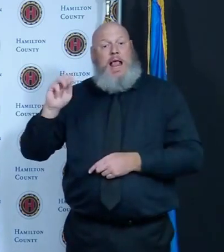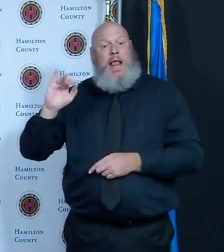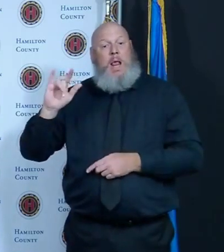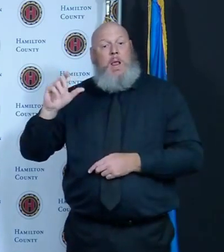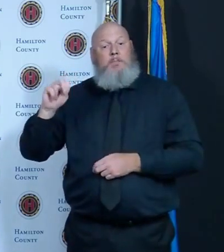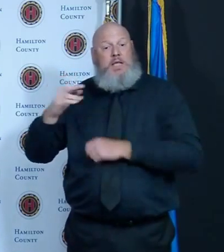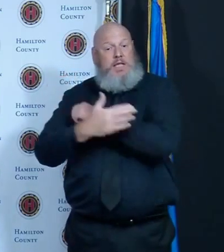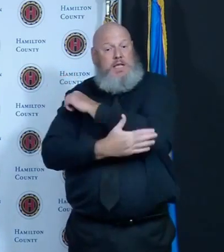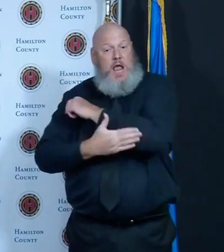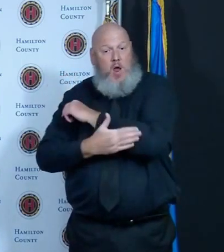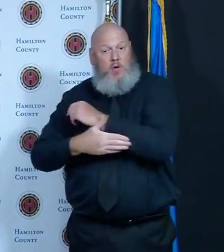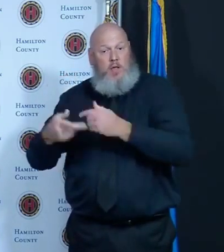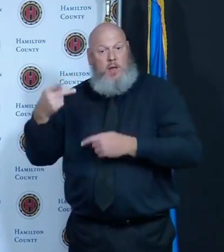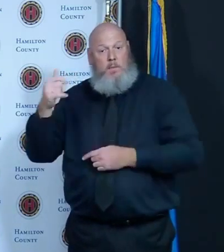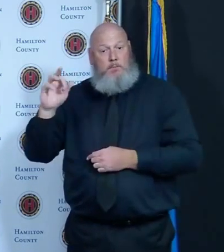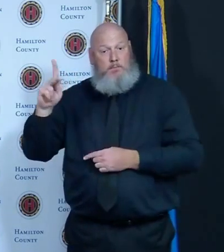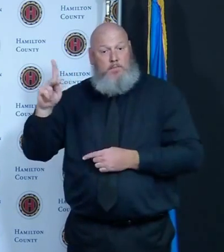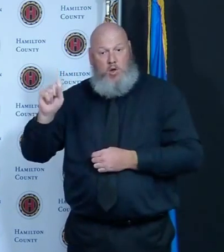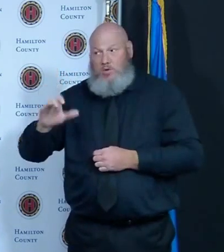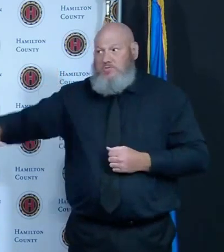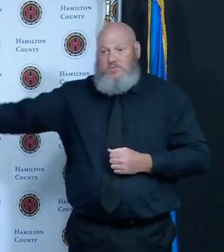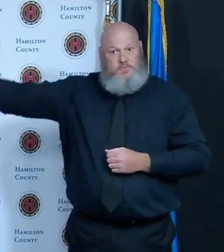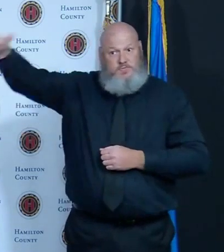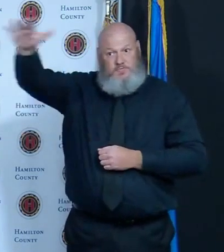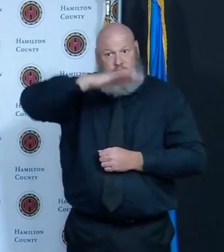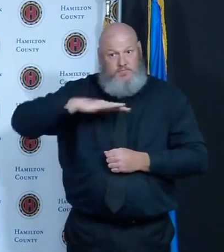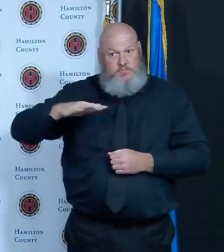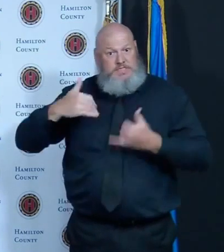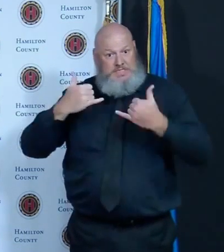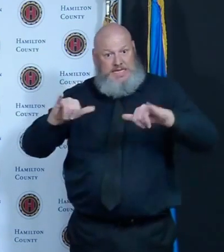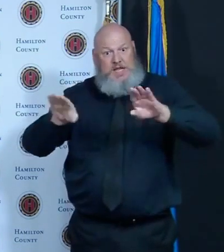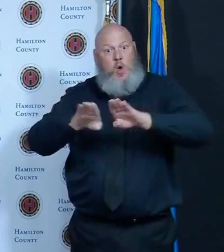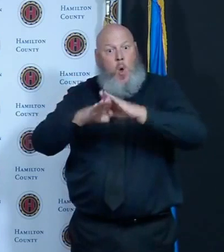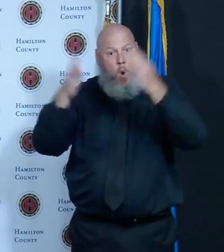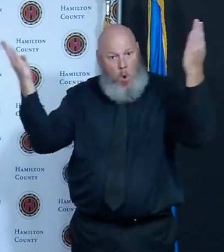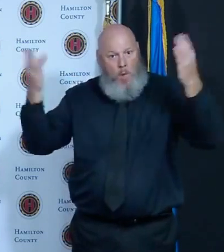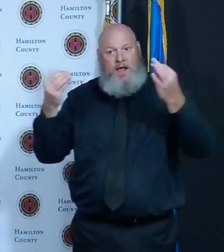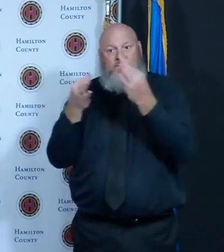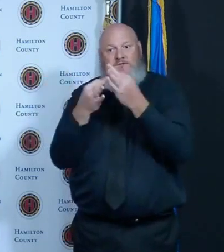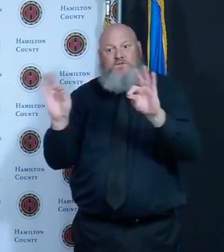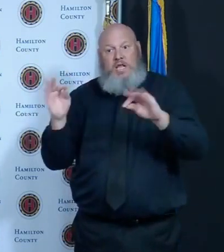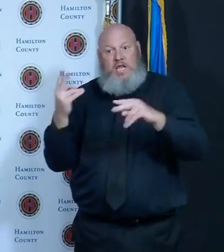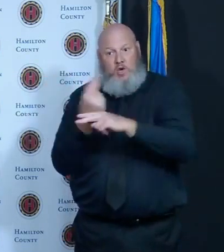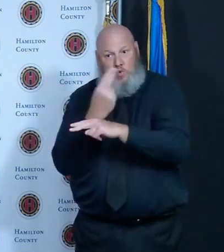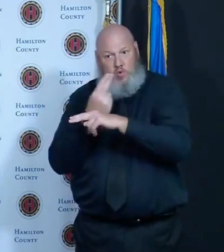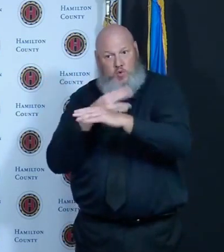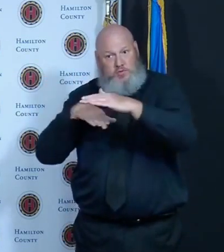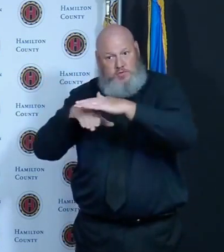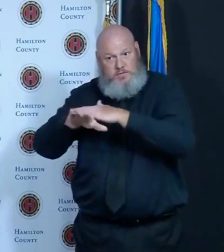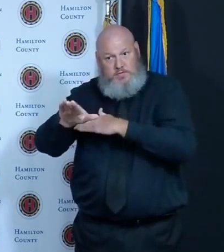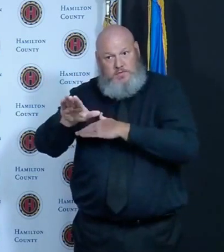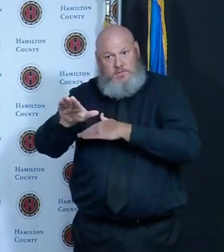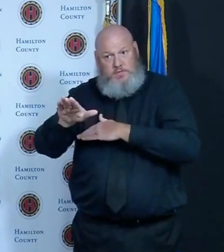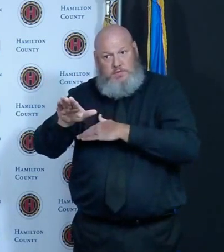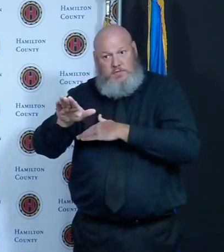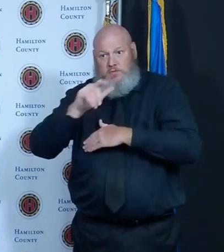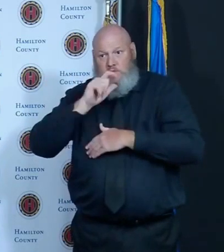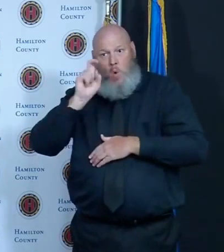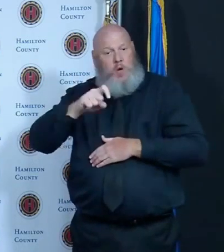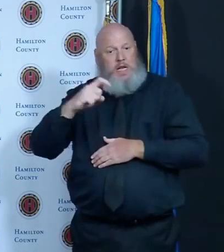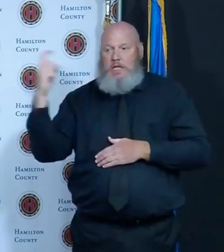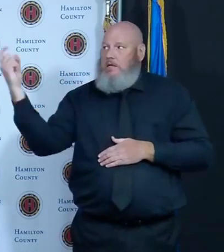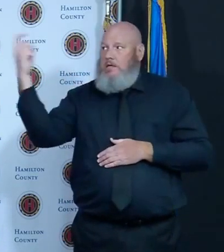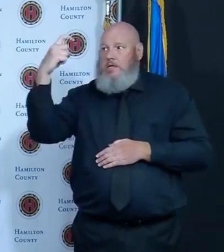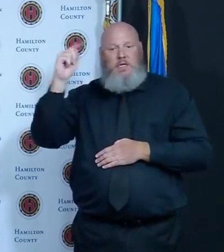at these parks. They are free. You do not need to have a decal in your car to go into the great parks. So it's a